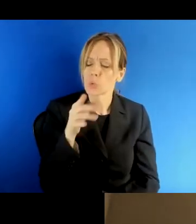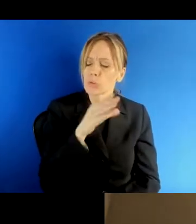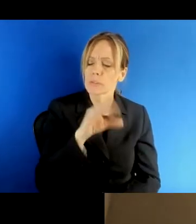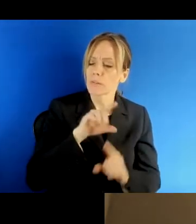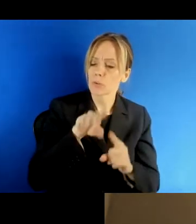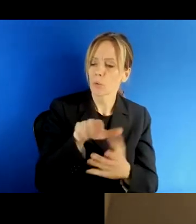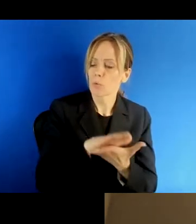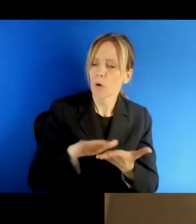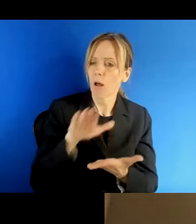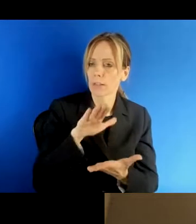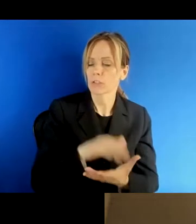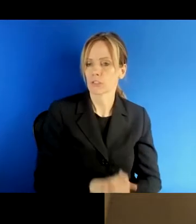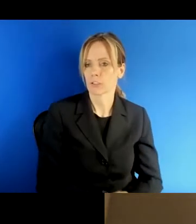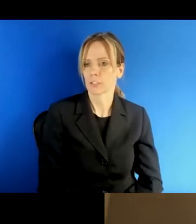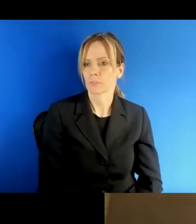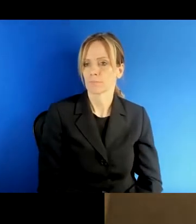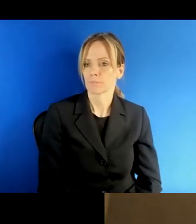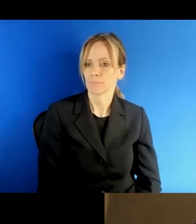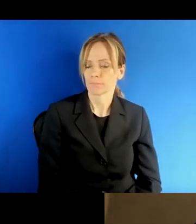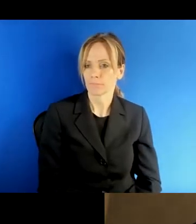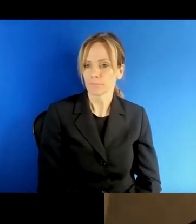college. And